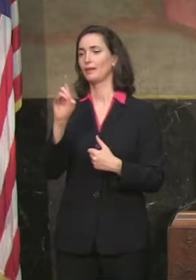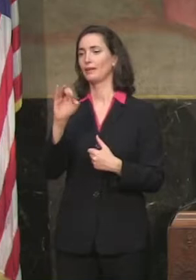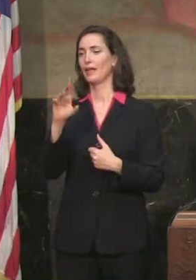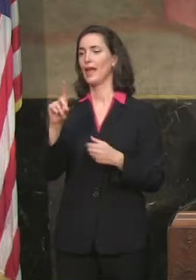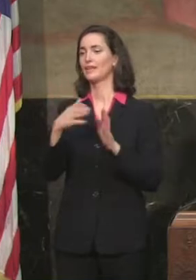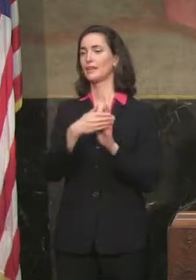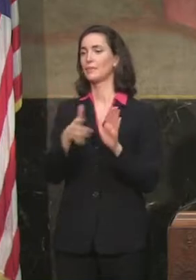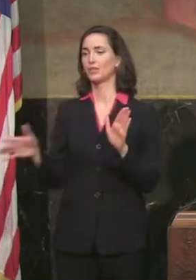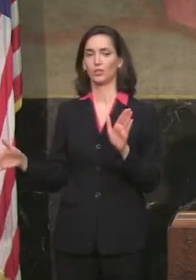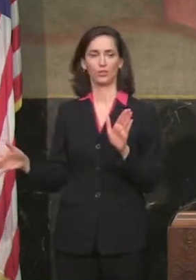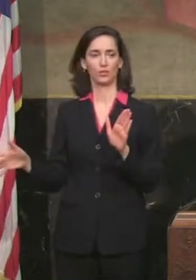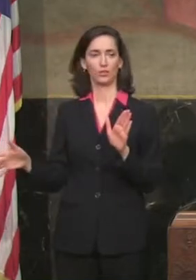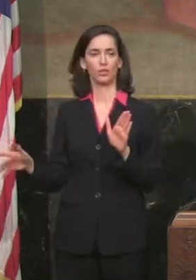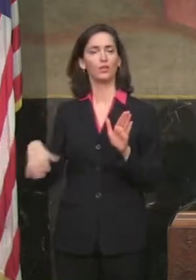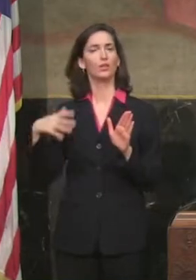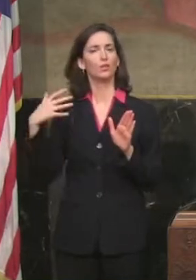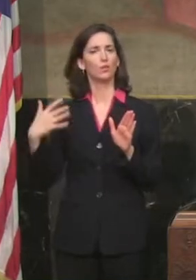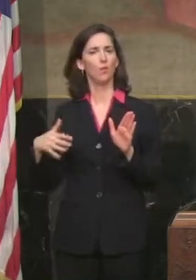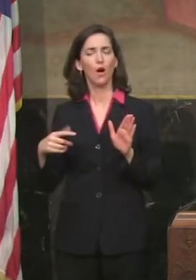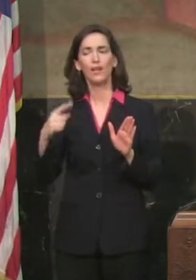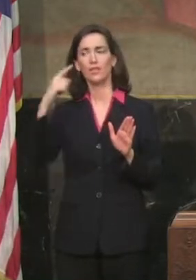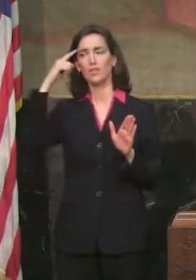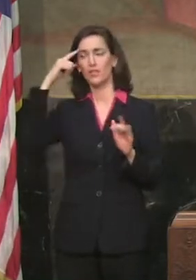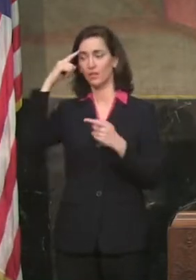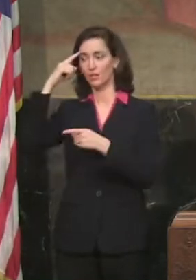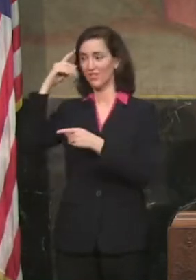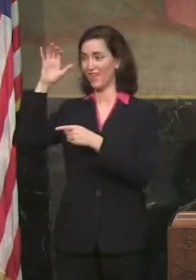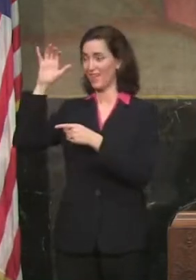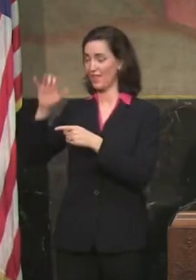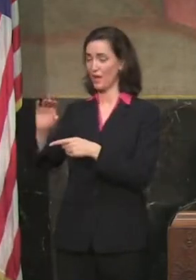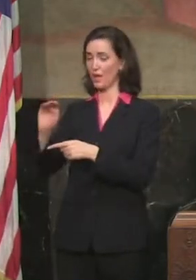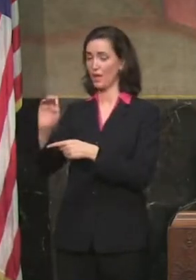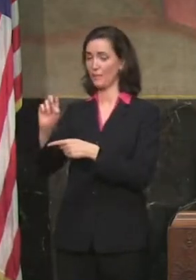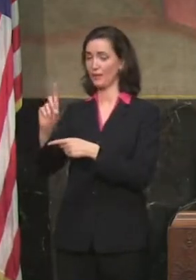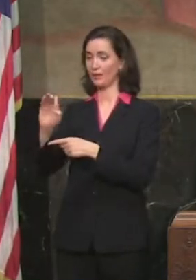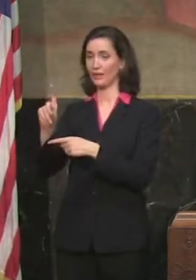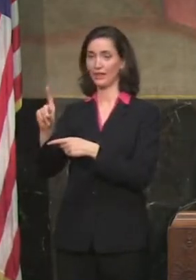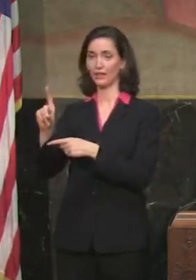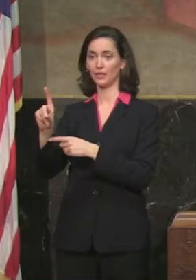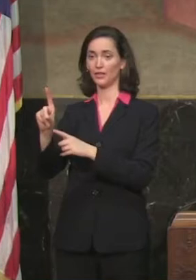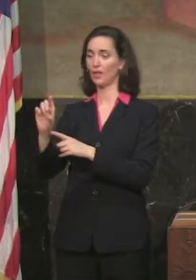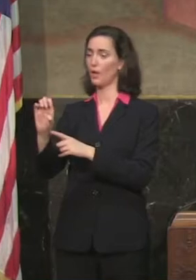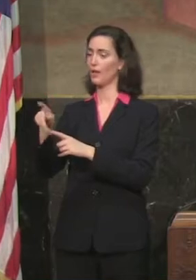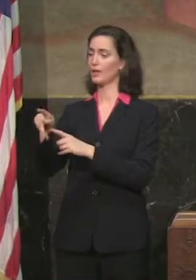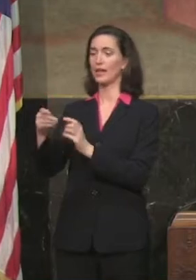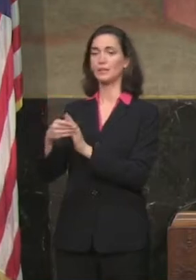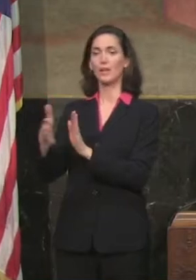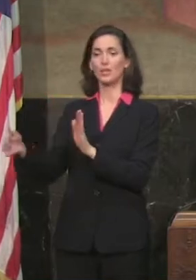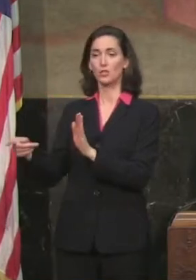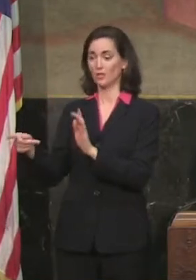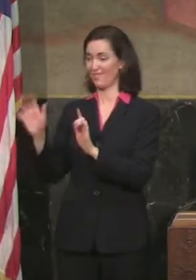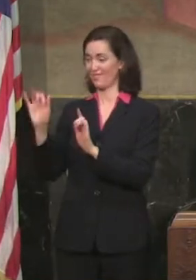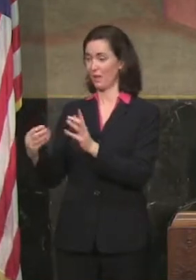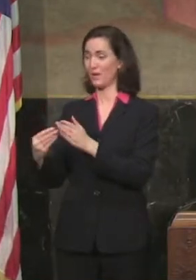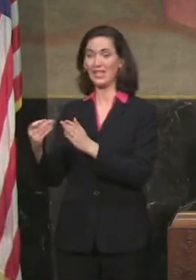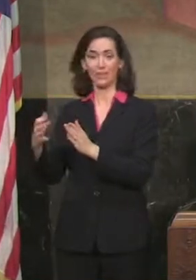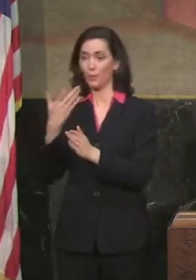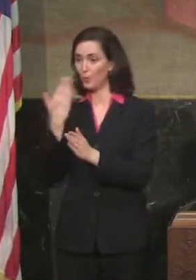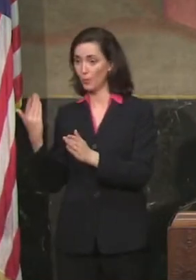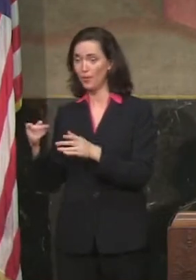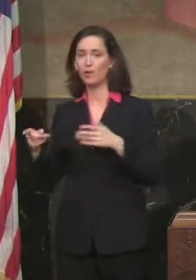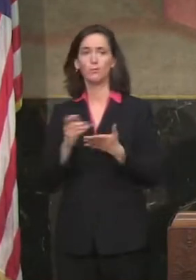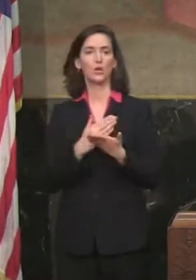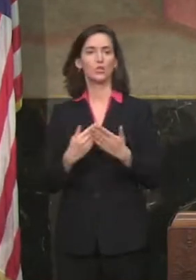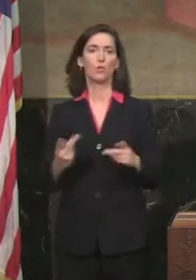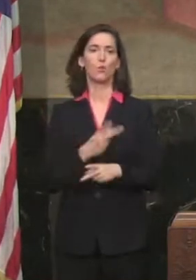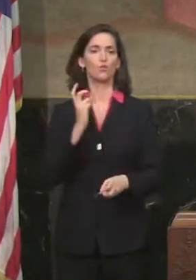Think about how hard this budget would have been without the Medicaid expansion. And those dollars are scattered throughout the budget. They were not left